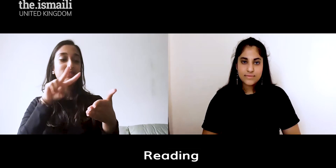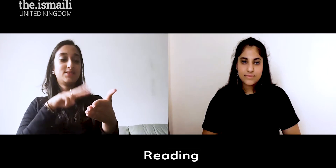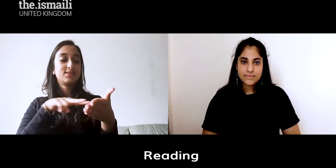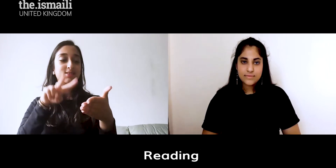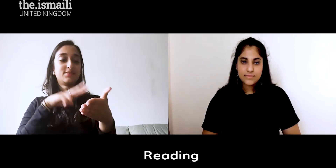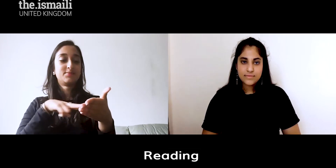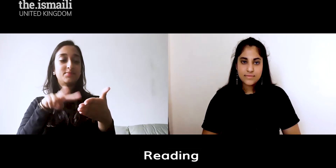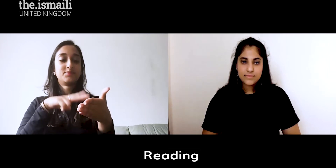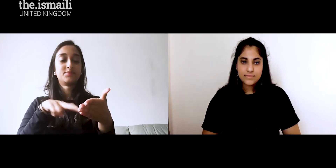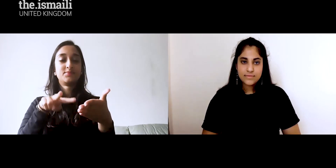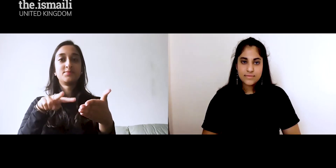Reading.